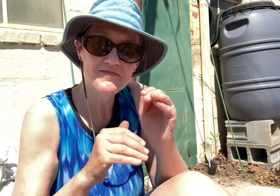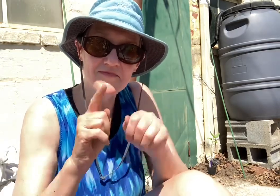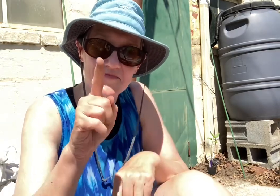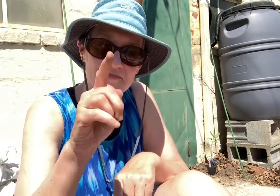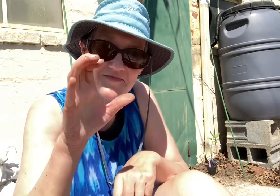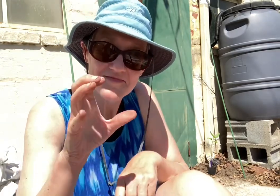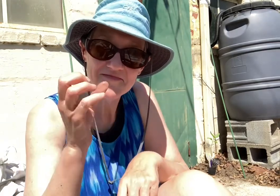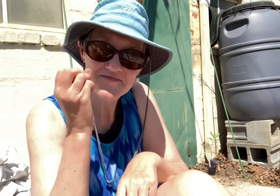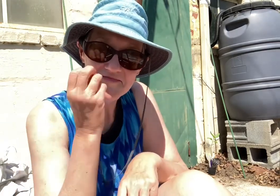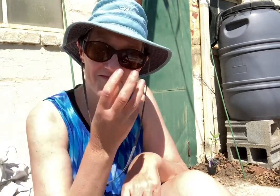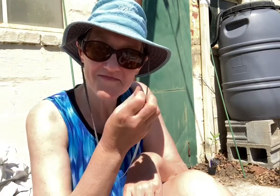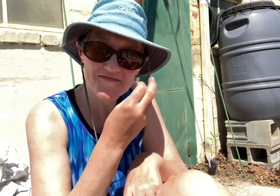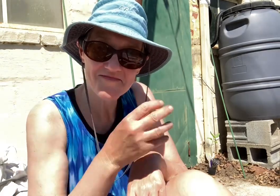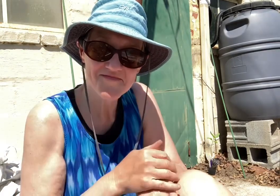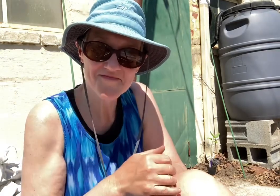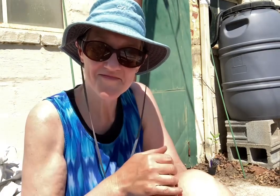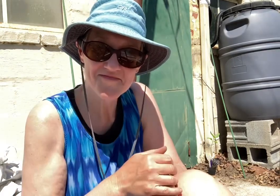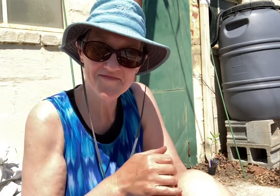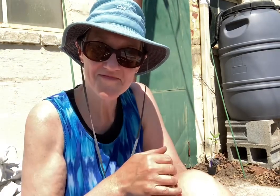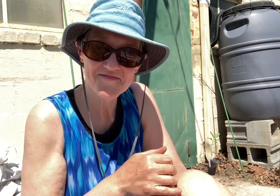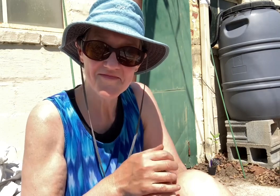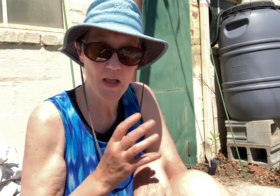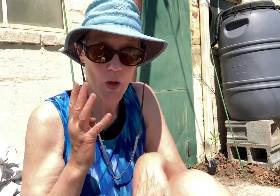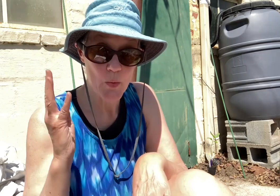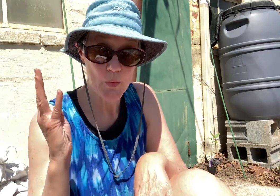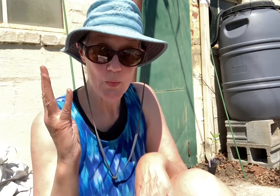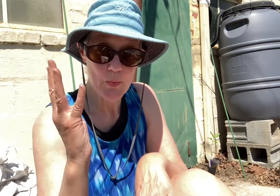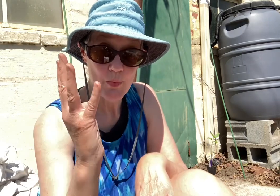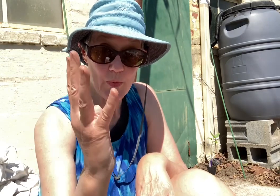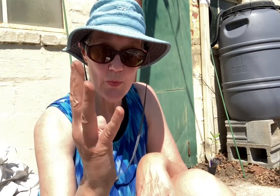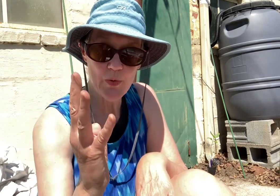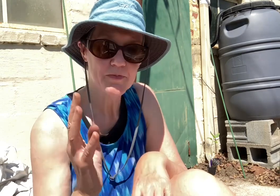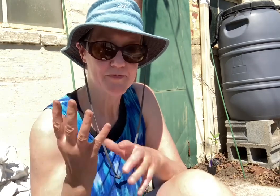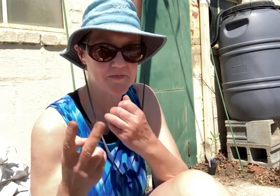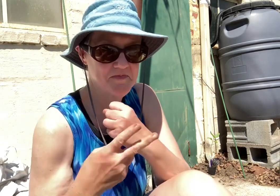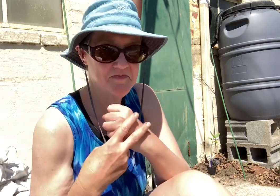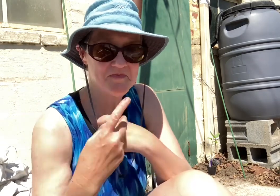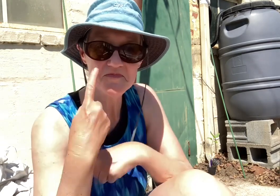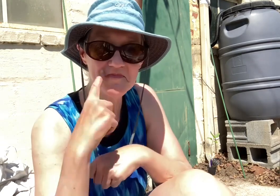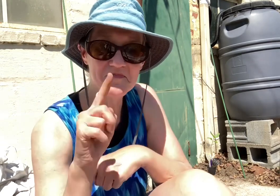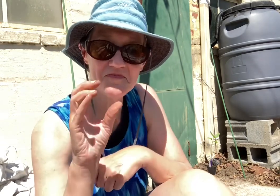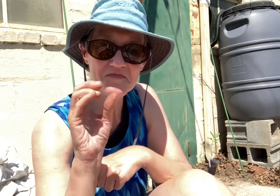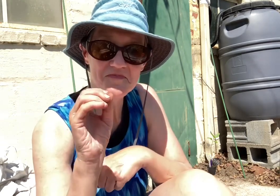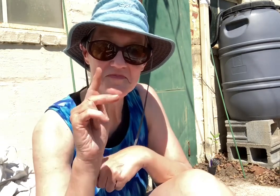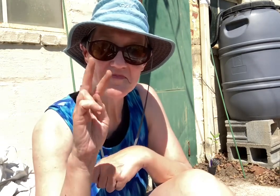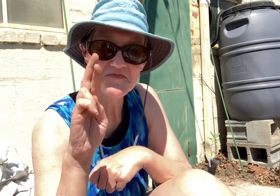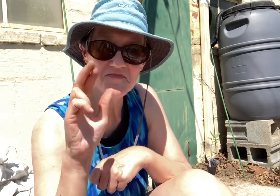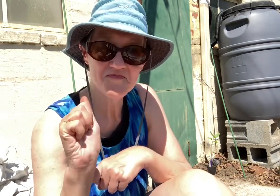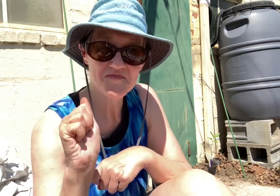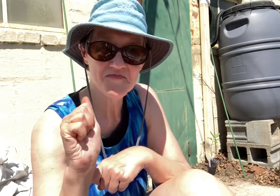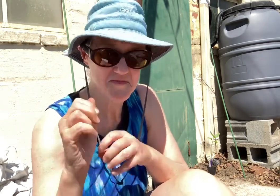I counted over 100 flowers. Now along this fence, we're going to save for the